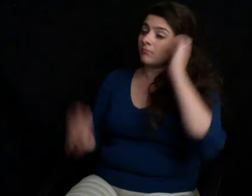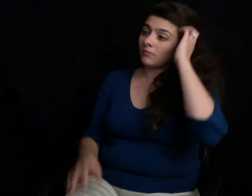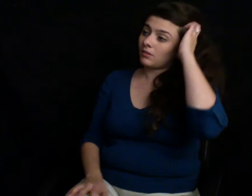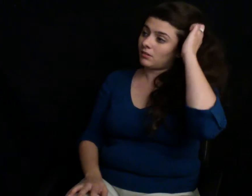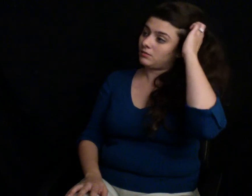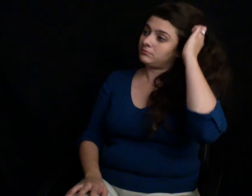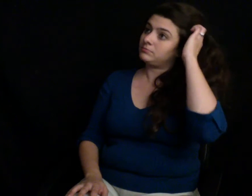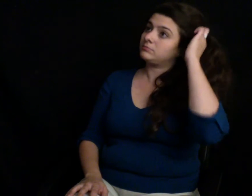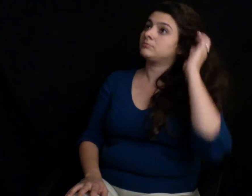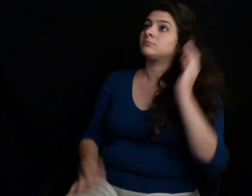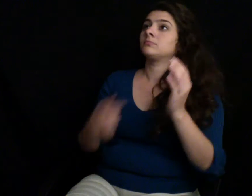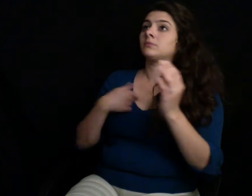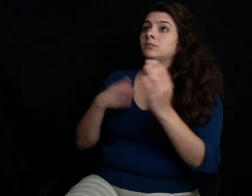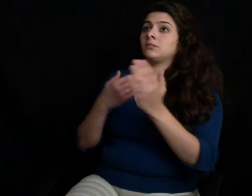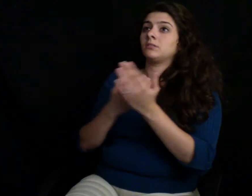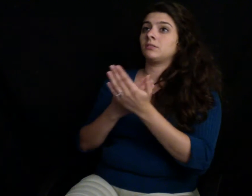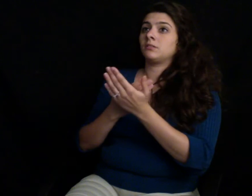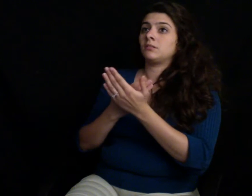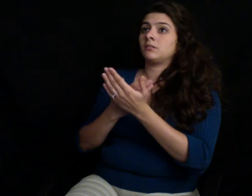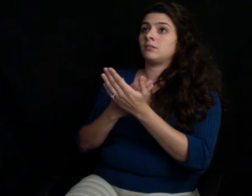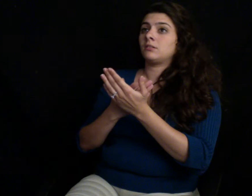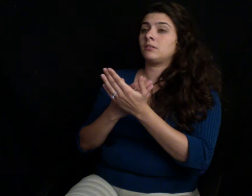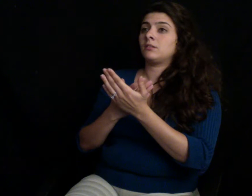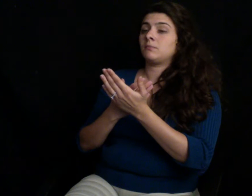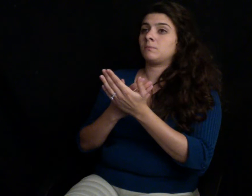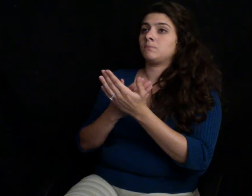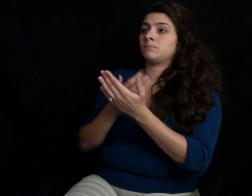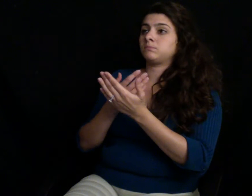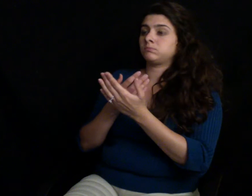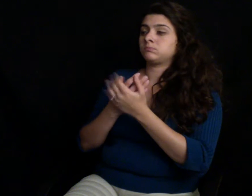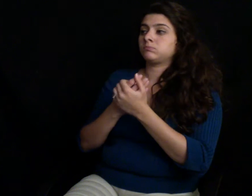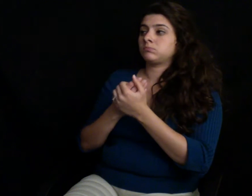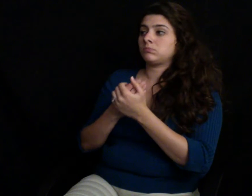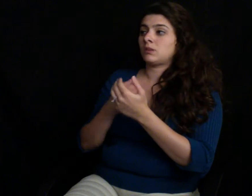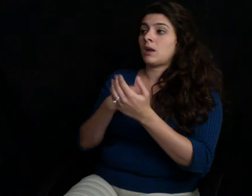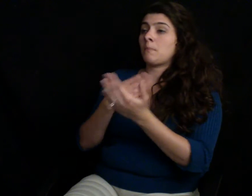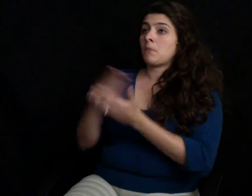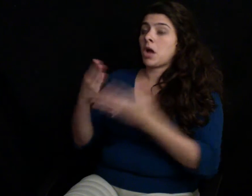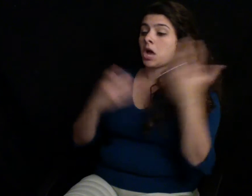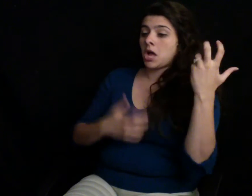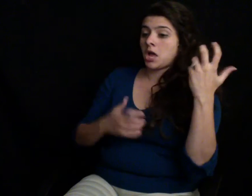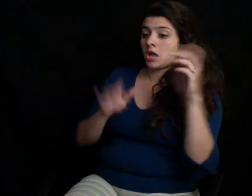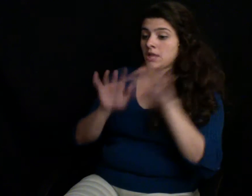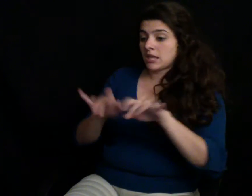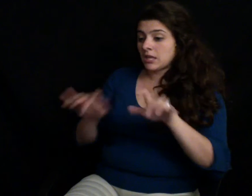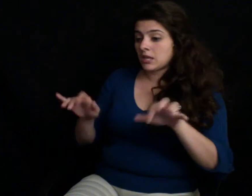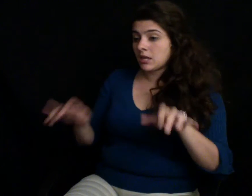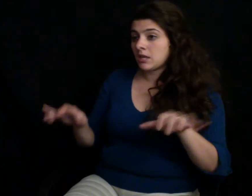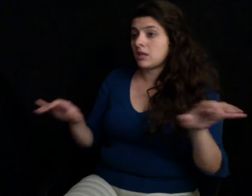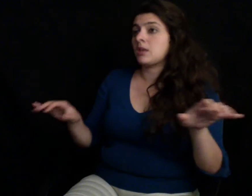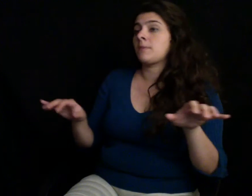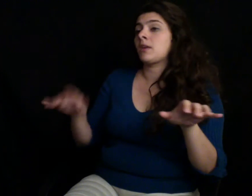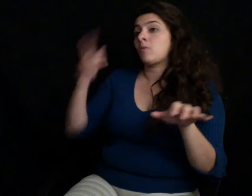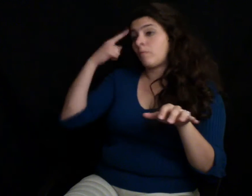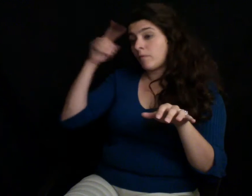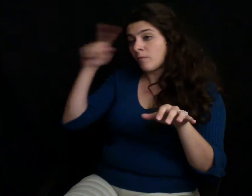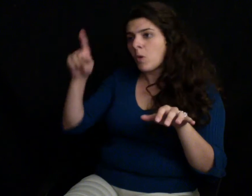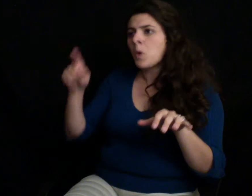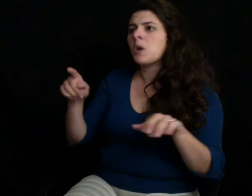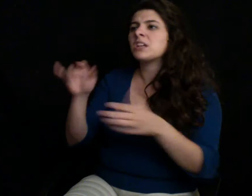city that's set where you can go into the subway systems and you can sing, you can make money or rap. So I had to have an amp and I had